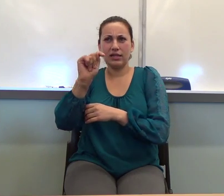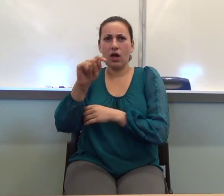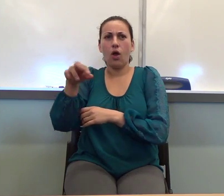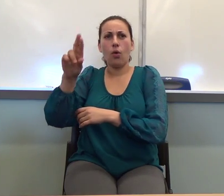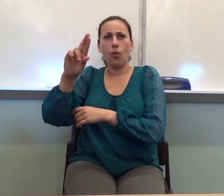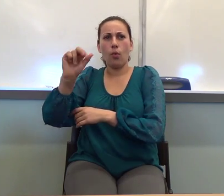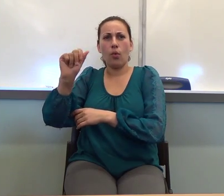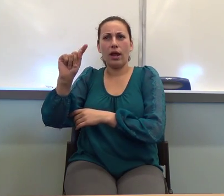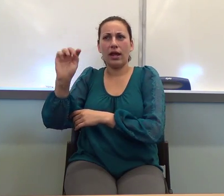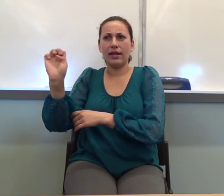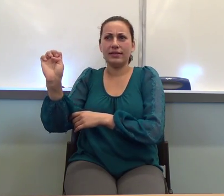21, okay. Yeah.